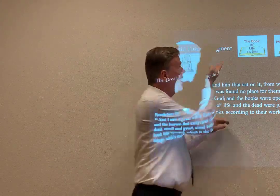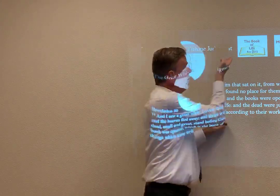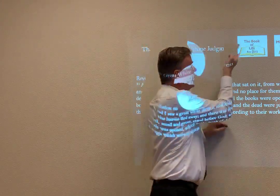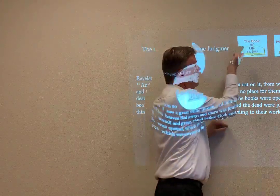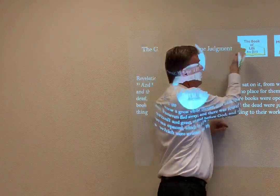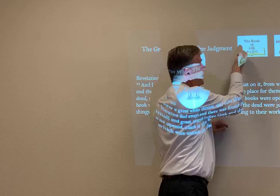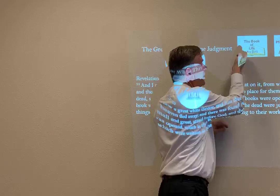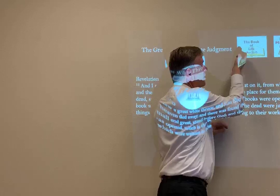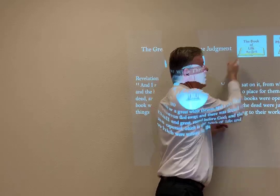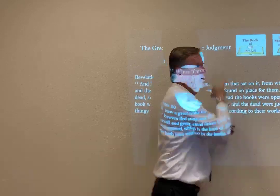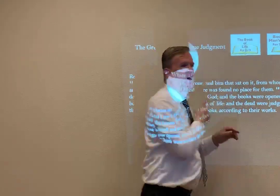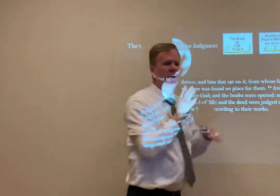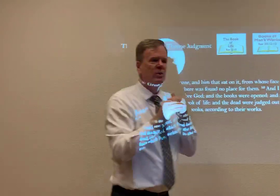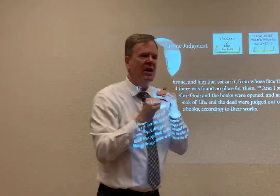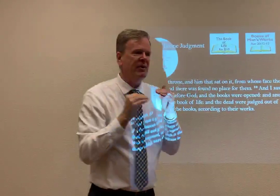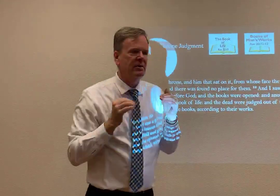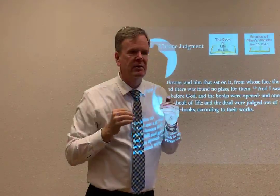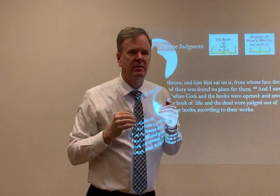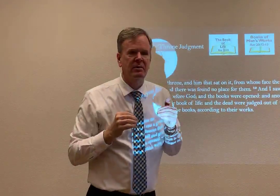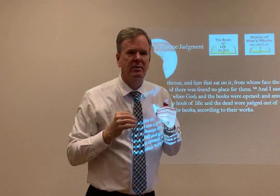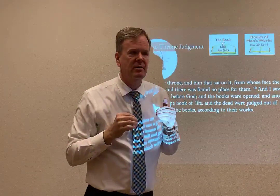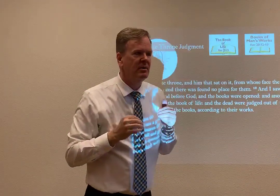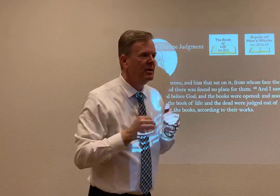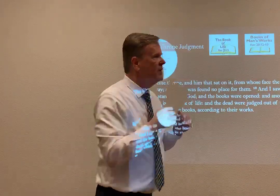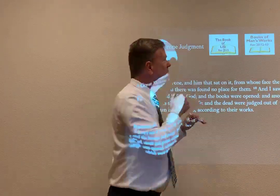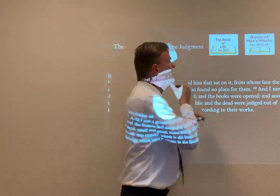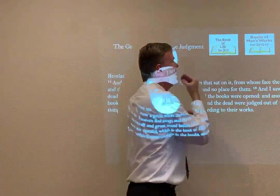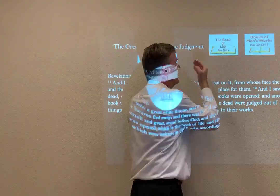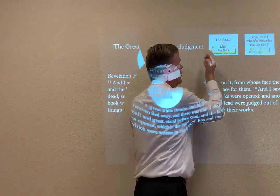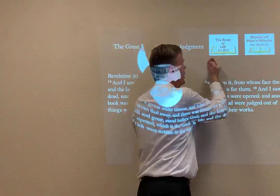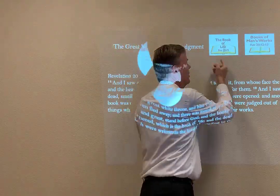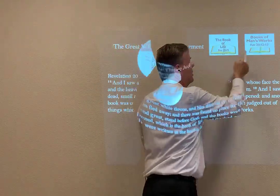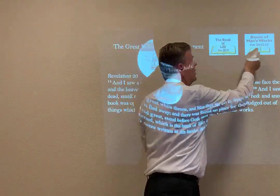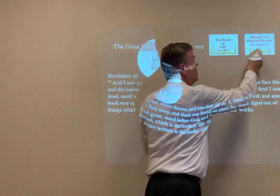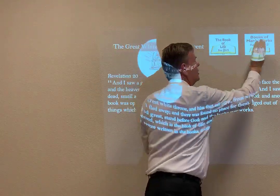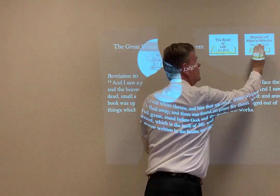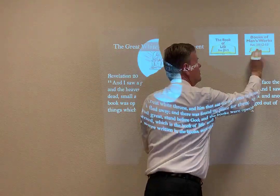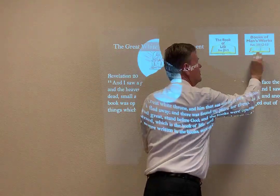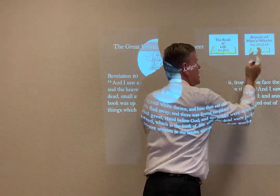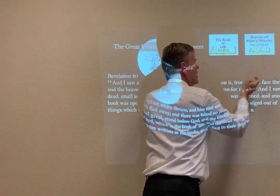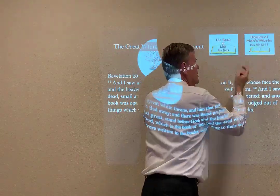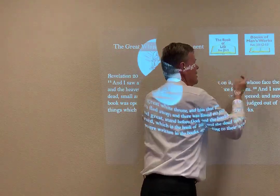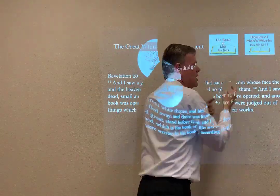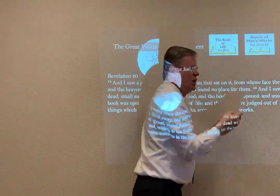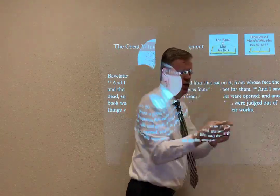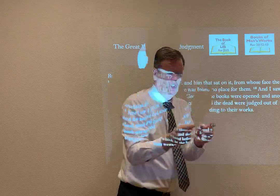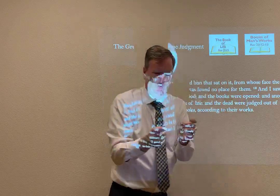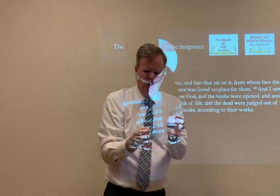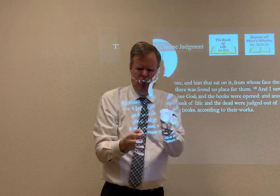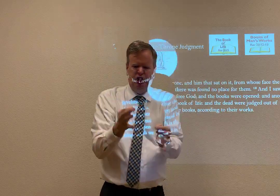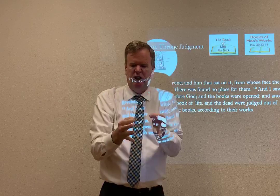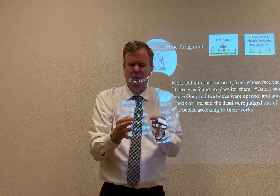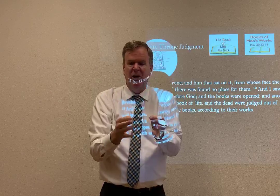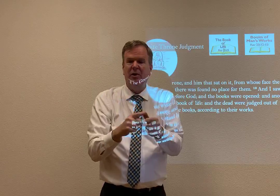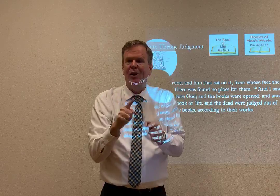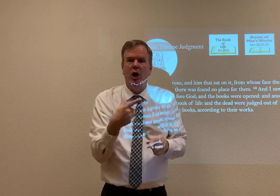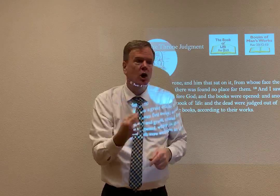Now, if your name is in the book of life, you'll be in heaven. Now, if you go to the book of man's work, you'll be